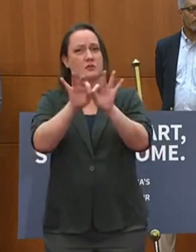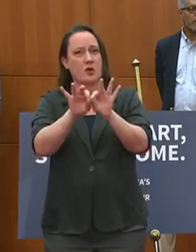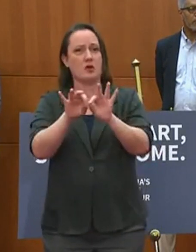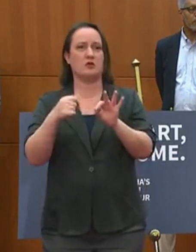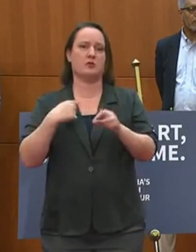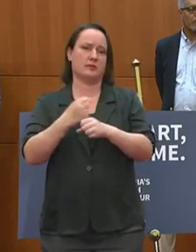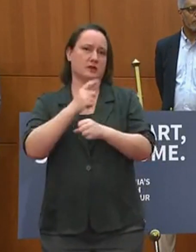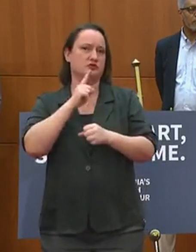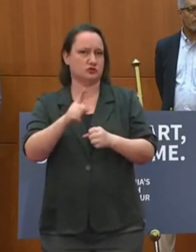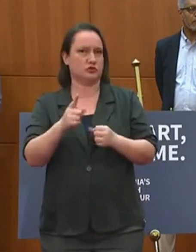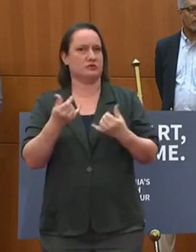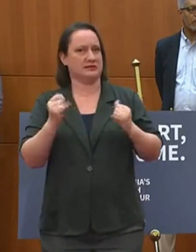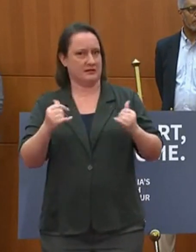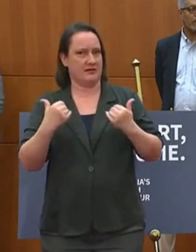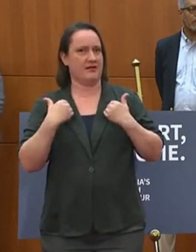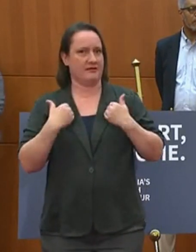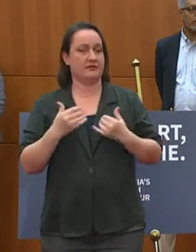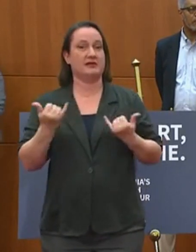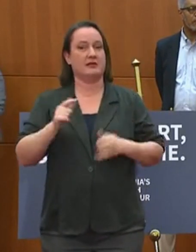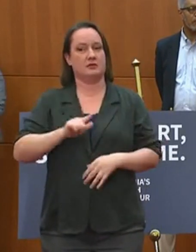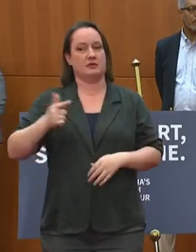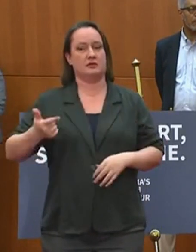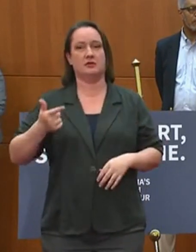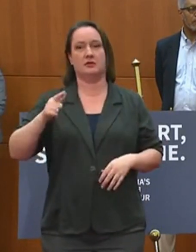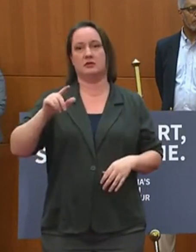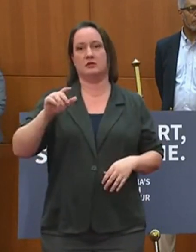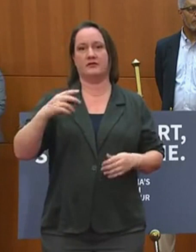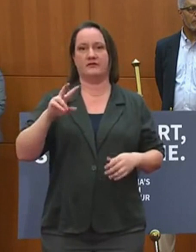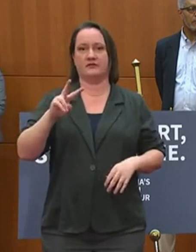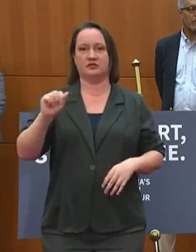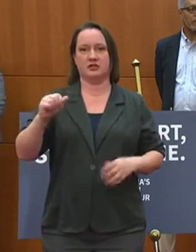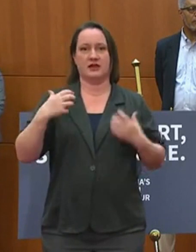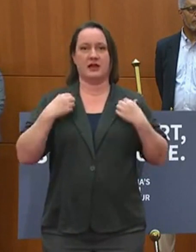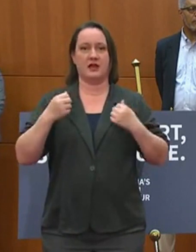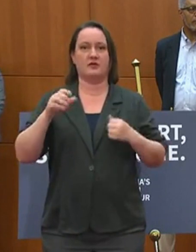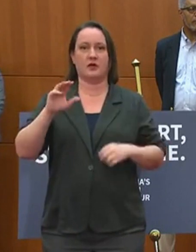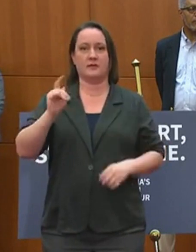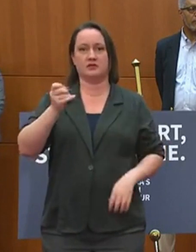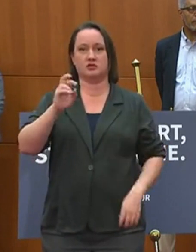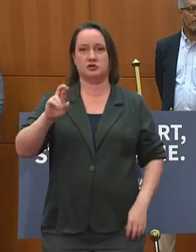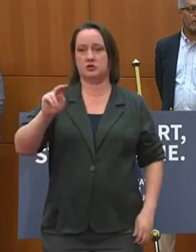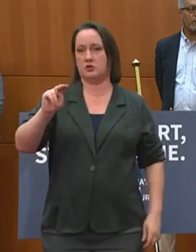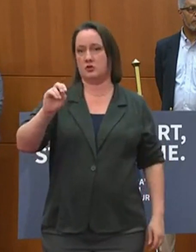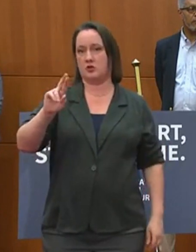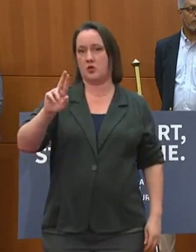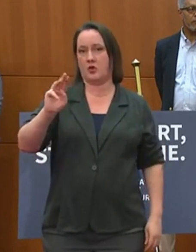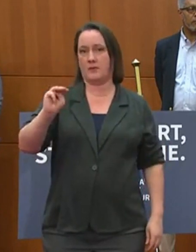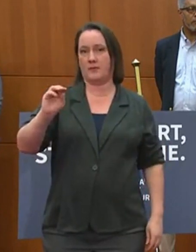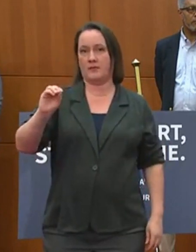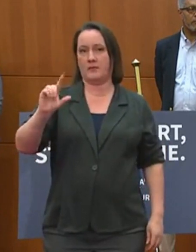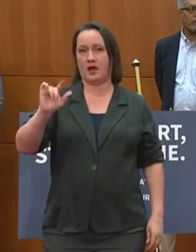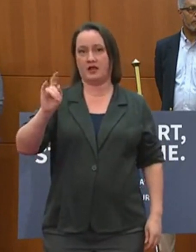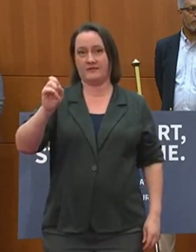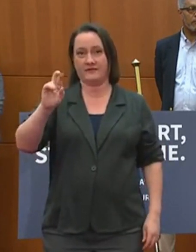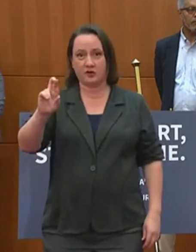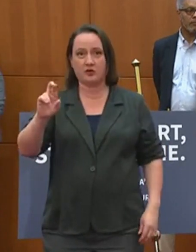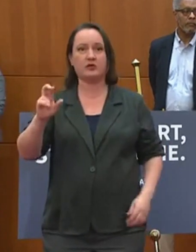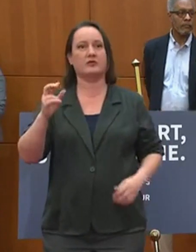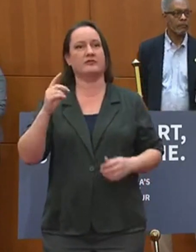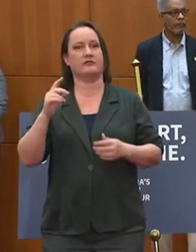it over to our Virginia Health Commissioner, Dr. Norm Oliver, for an update on the numbers and also on how our modeling efforts are